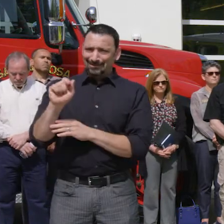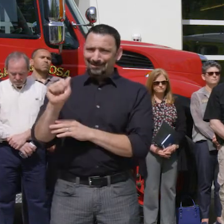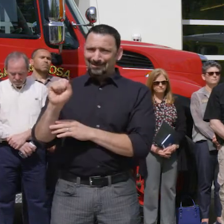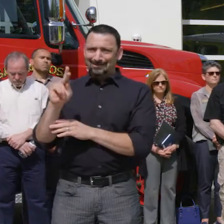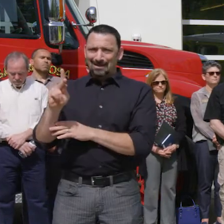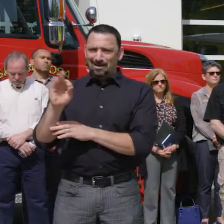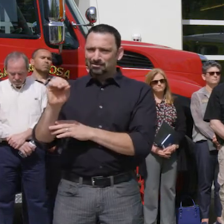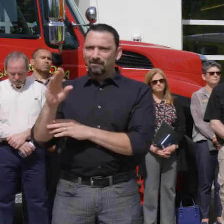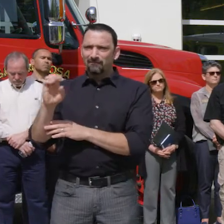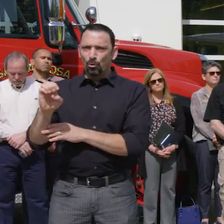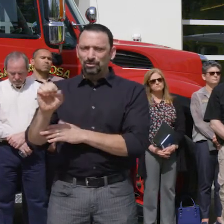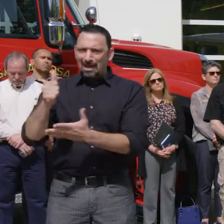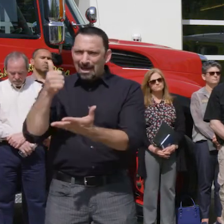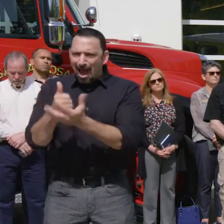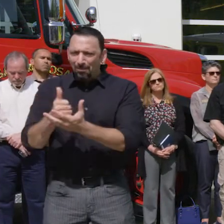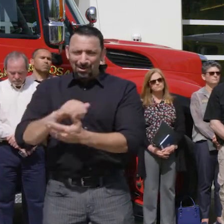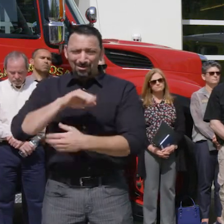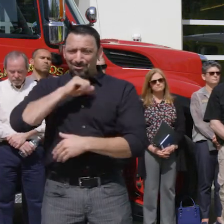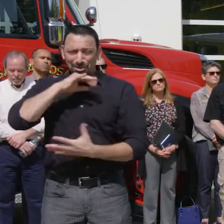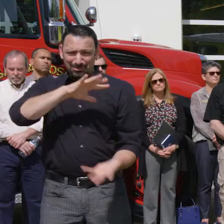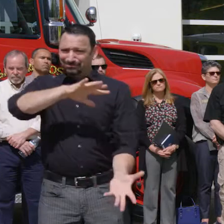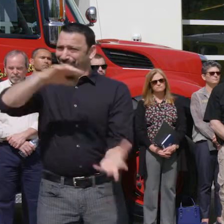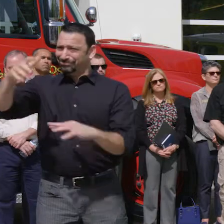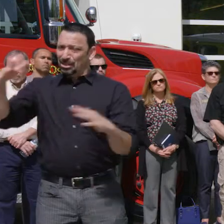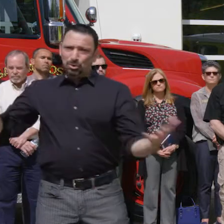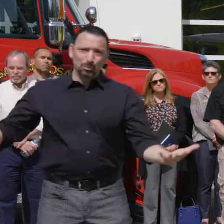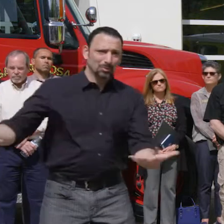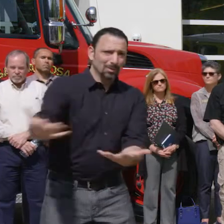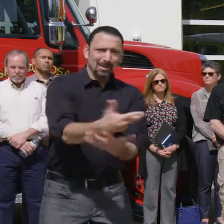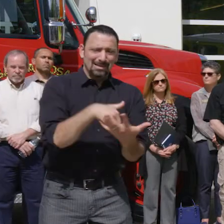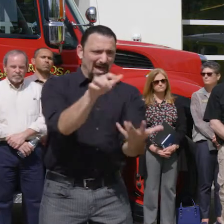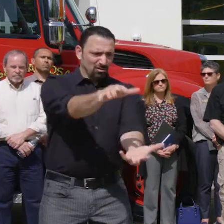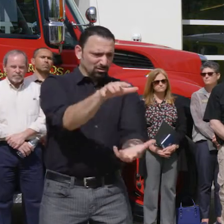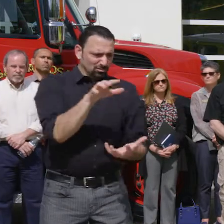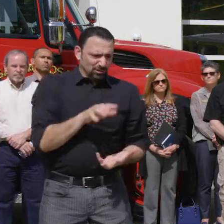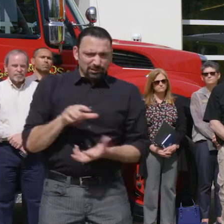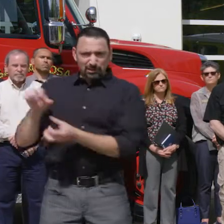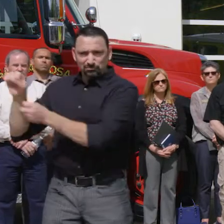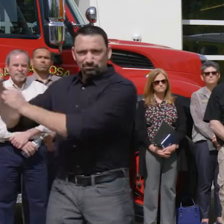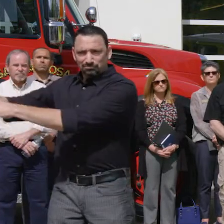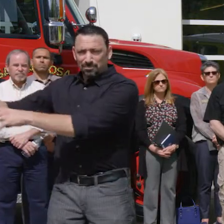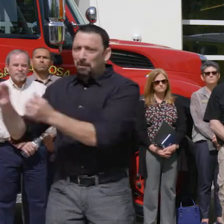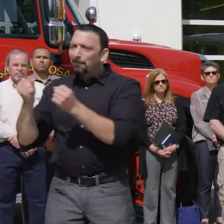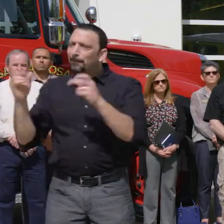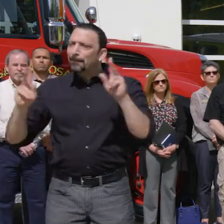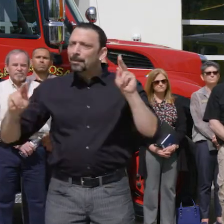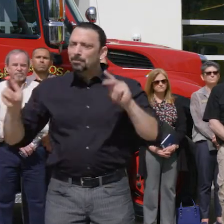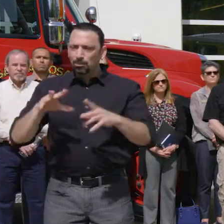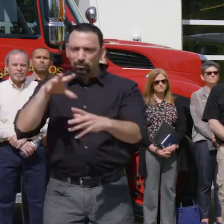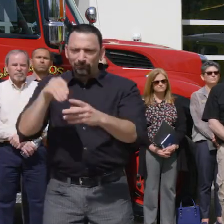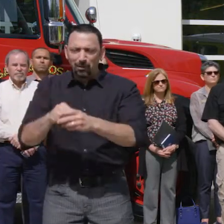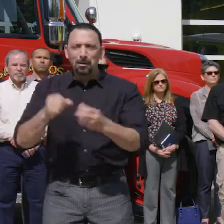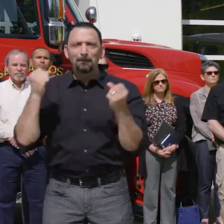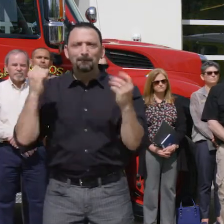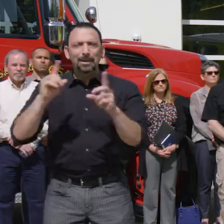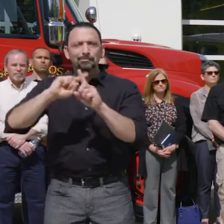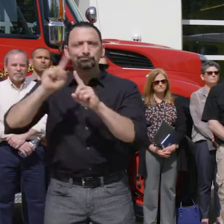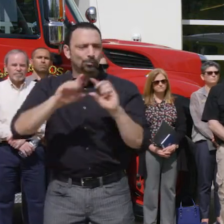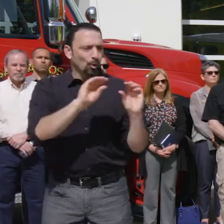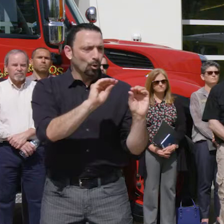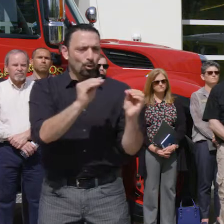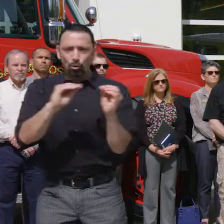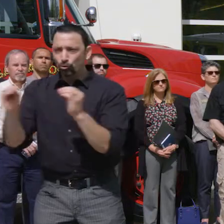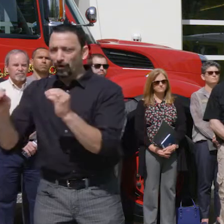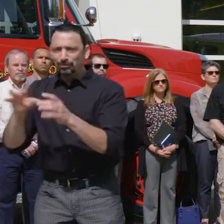debris removal. It's been a complex process. There have been a lot of players, but we've come together and we aren't